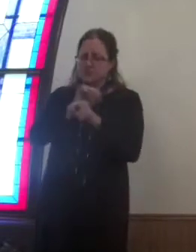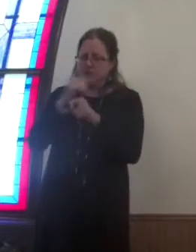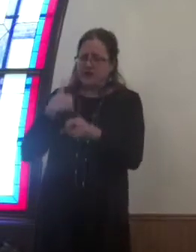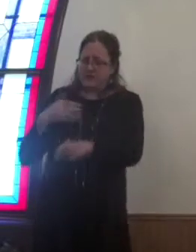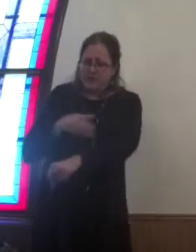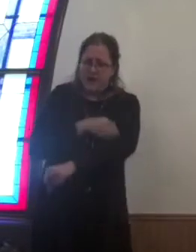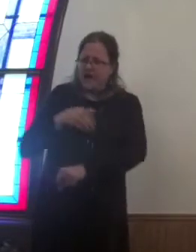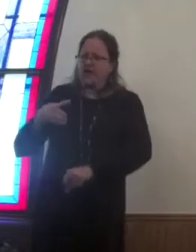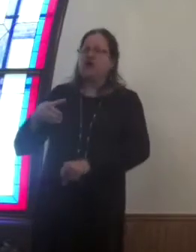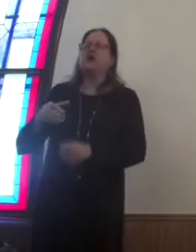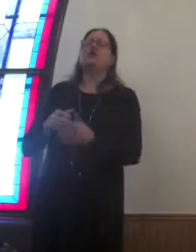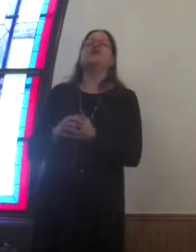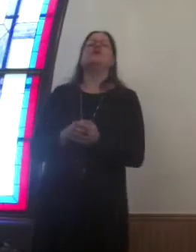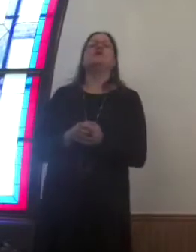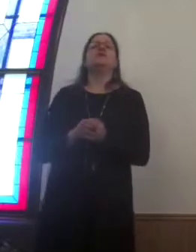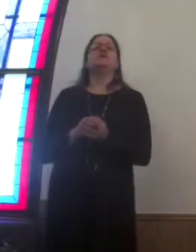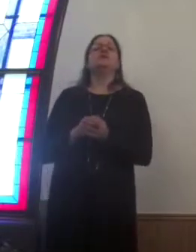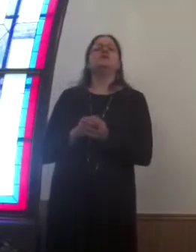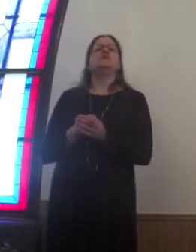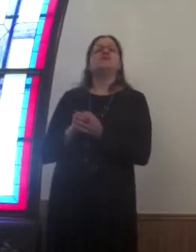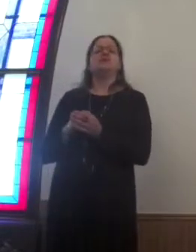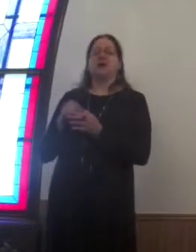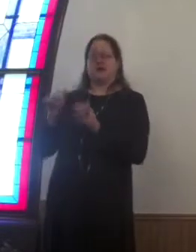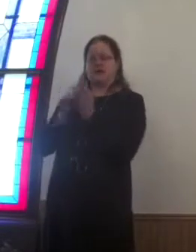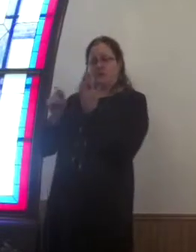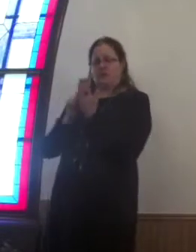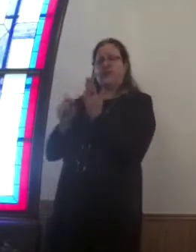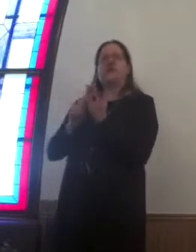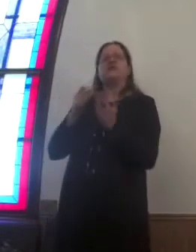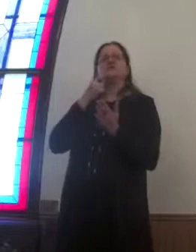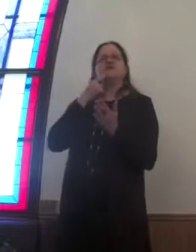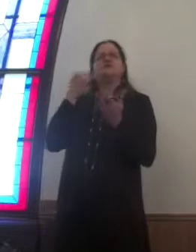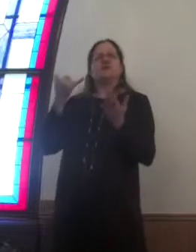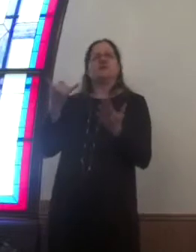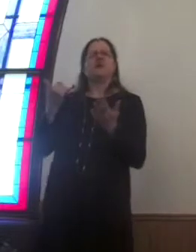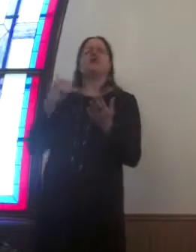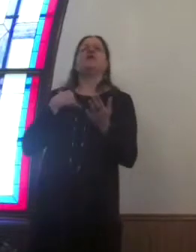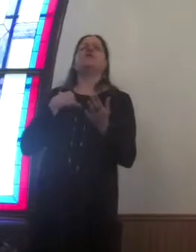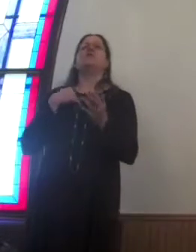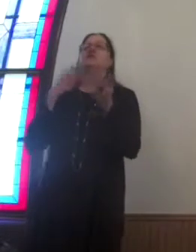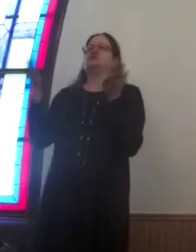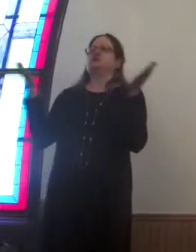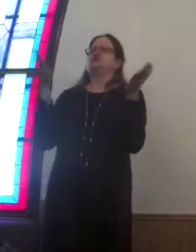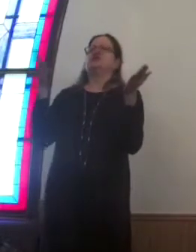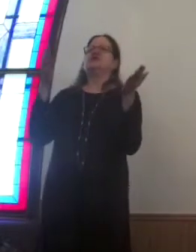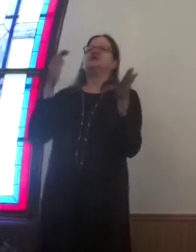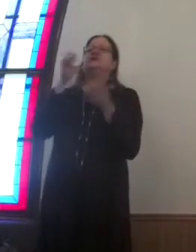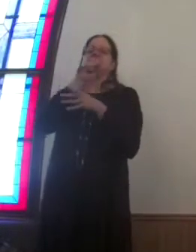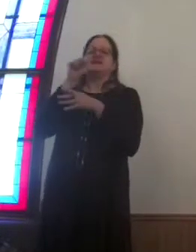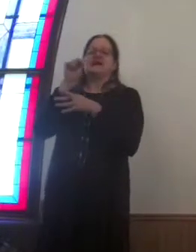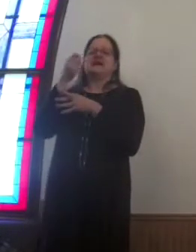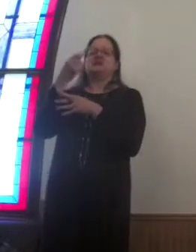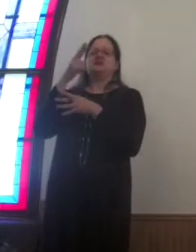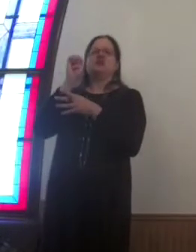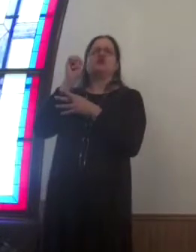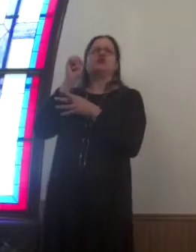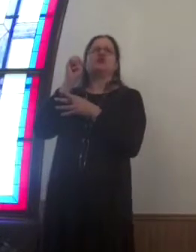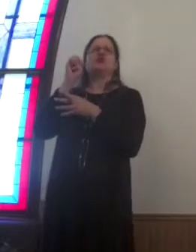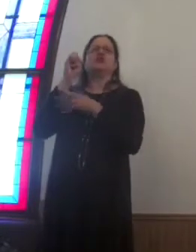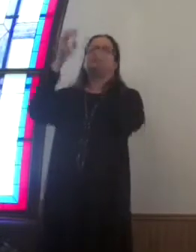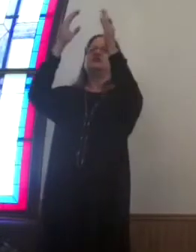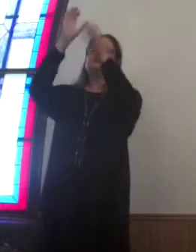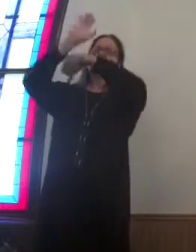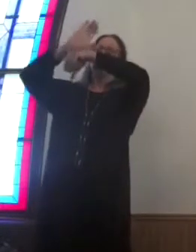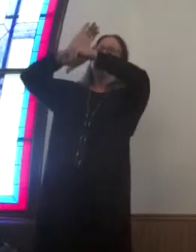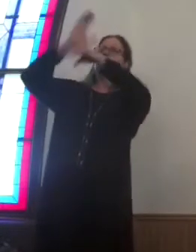Wallis writes from being at an ecumenical service at St. George's Cathedral in Cape Town. And